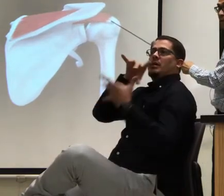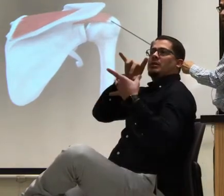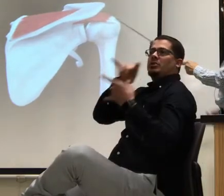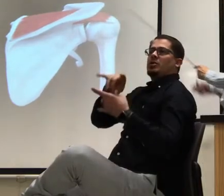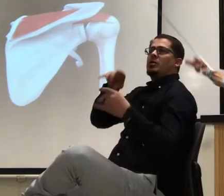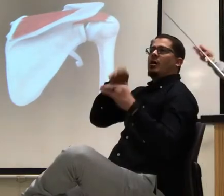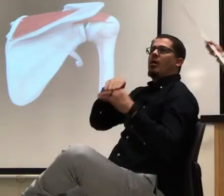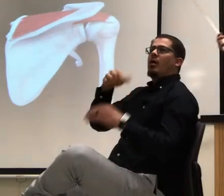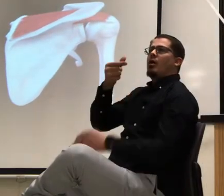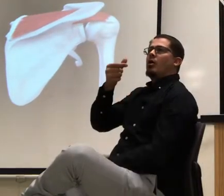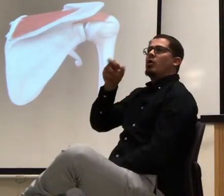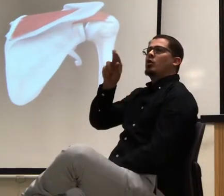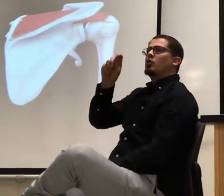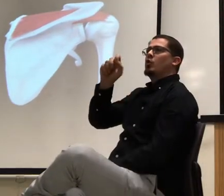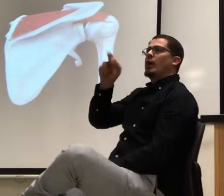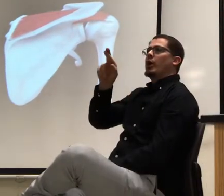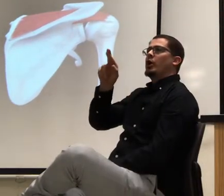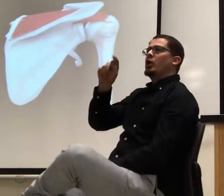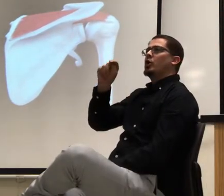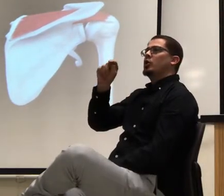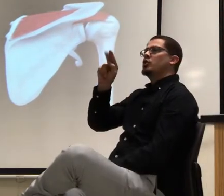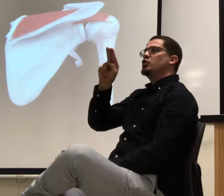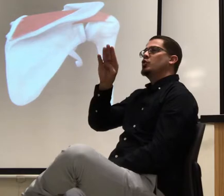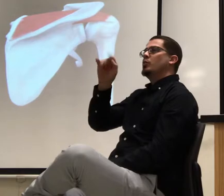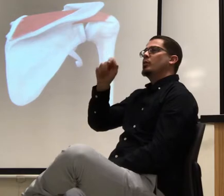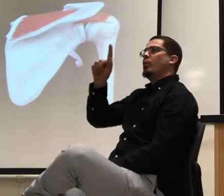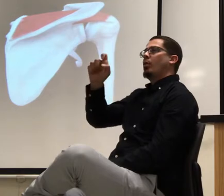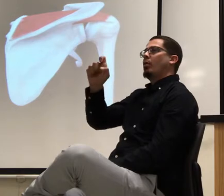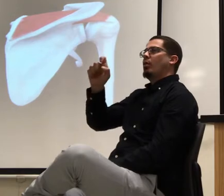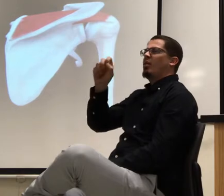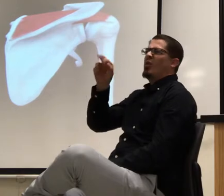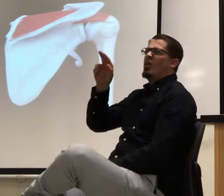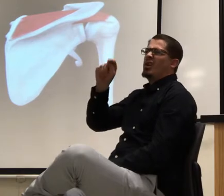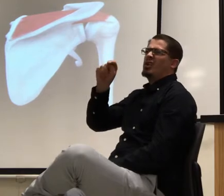tubercle or tuberosity.